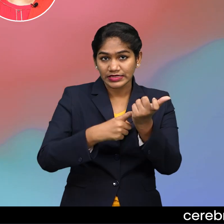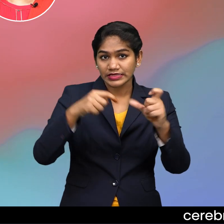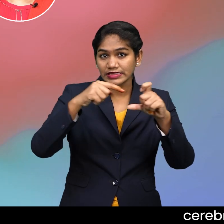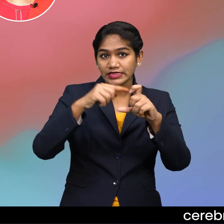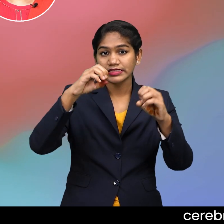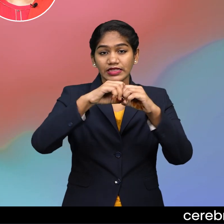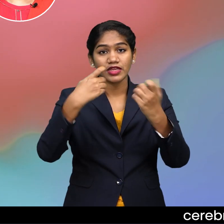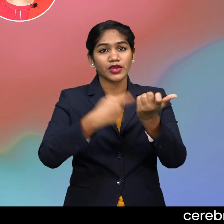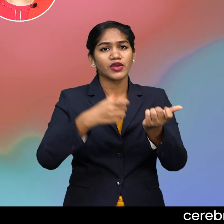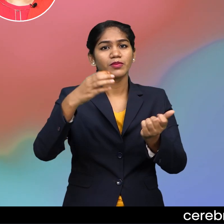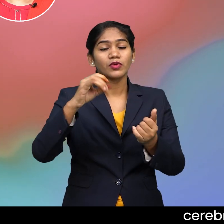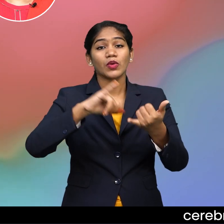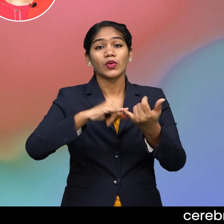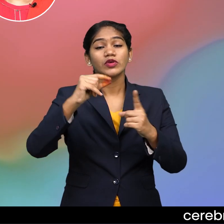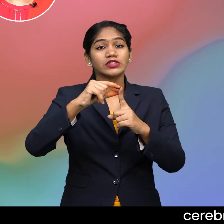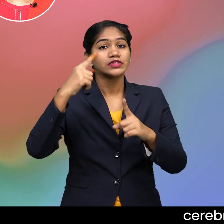cerebrospinal fluid,